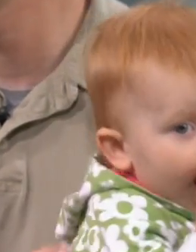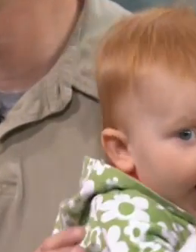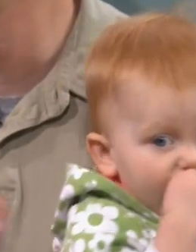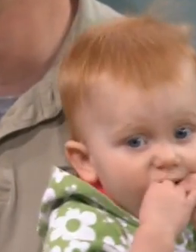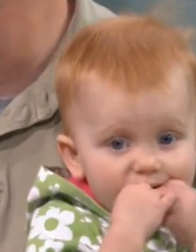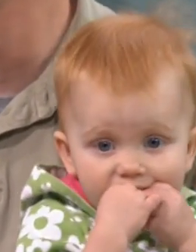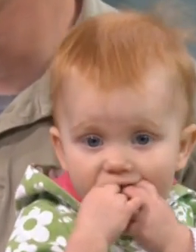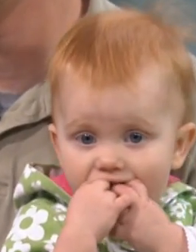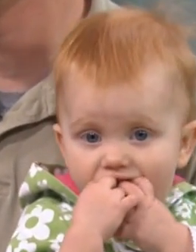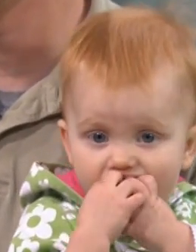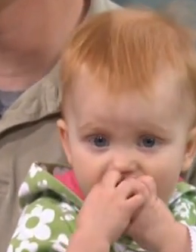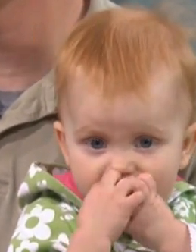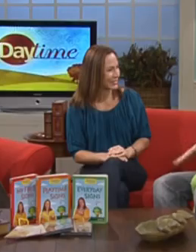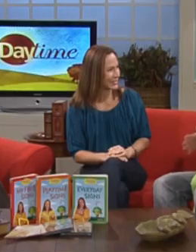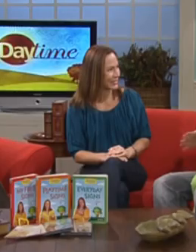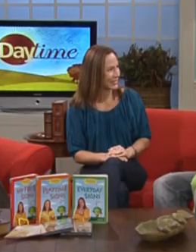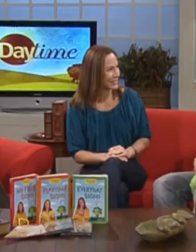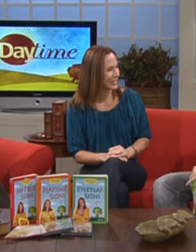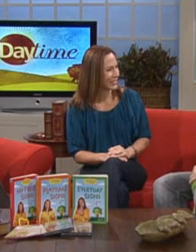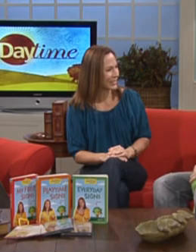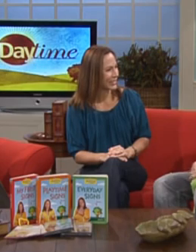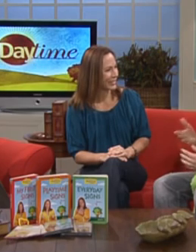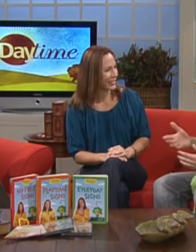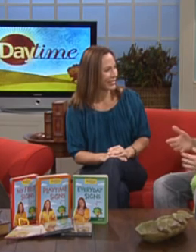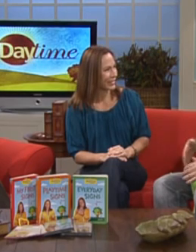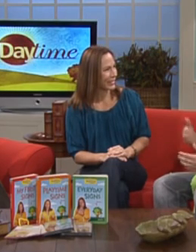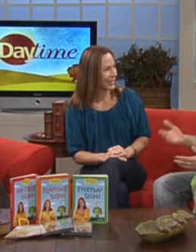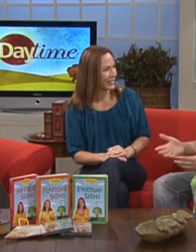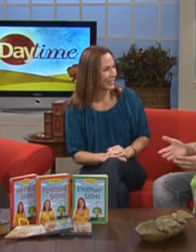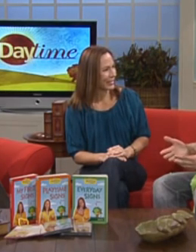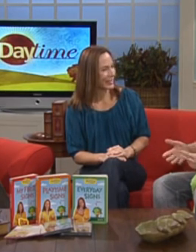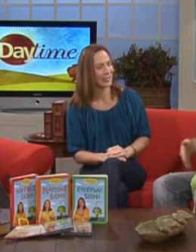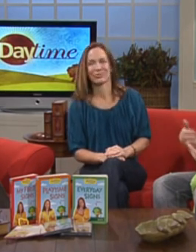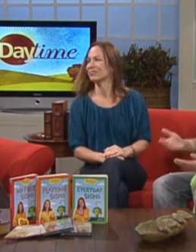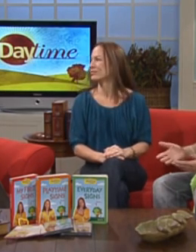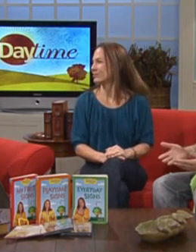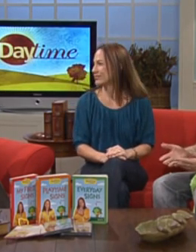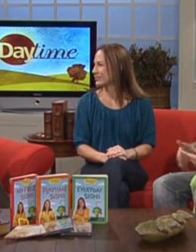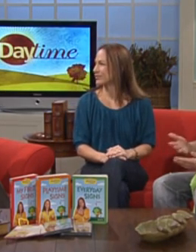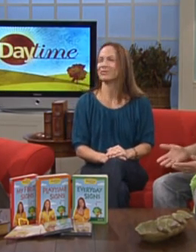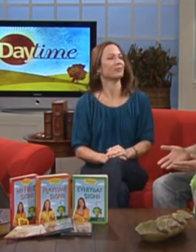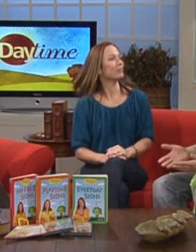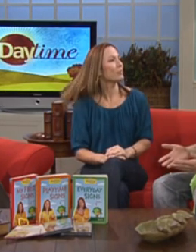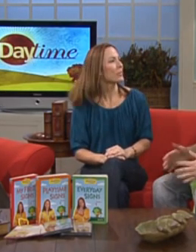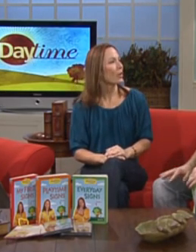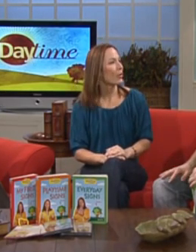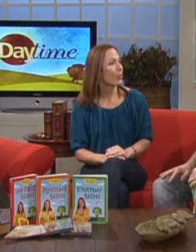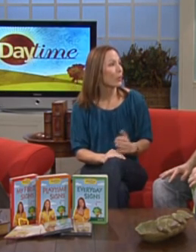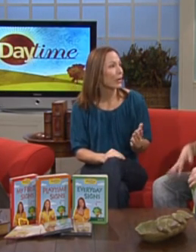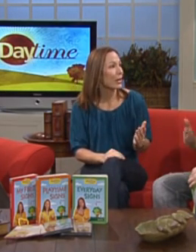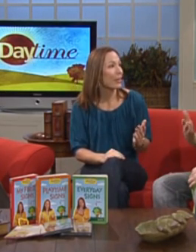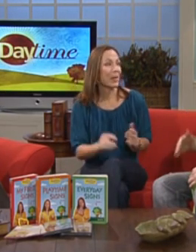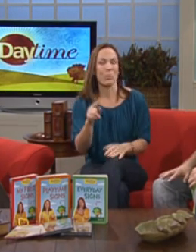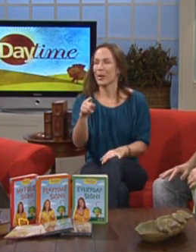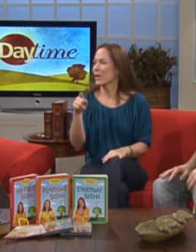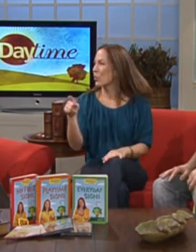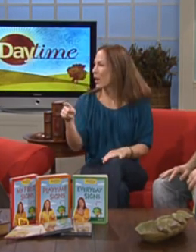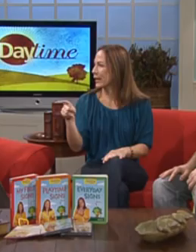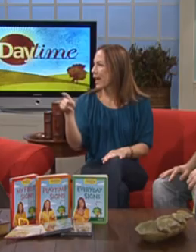she was getting frustrated. She was done with the cheese and wanted the cracker. So, normally, a baby would start crying, and you wouldn't know why. Or, they point and whine.